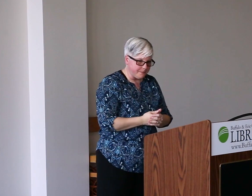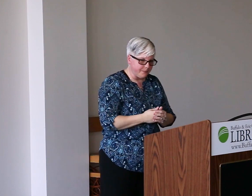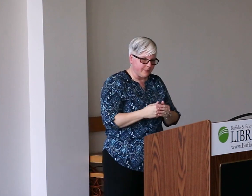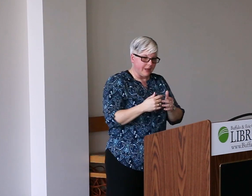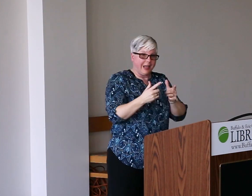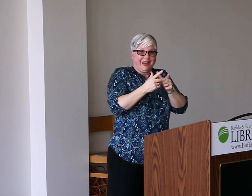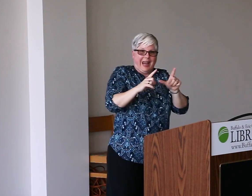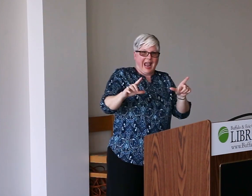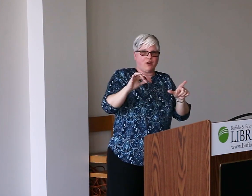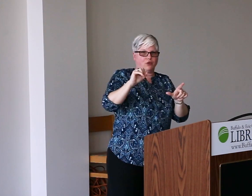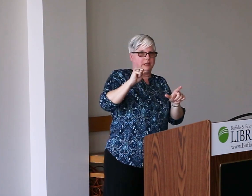our dreams.